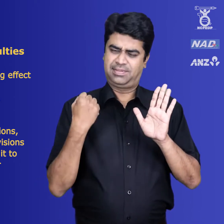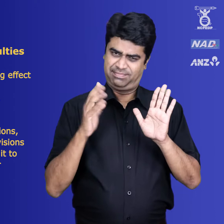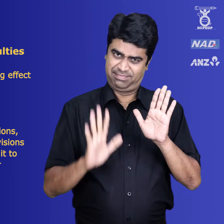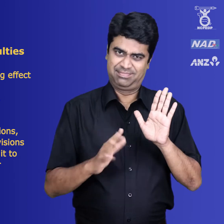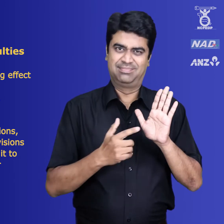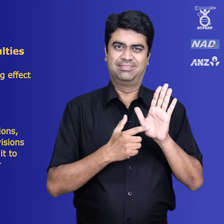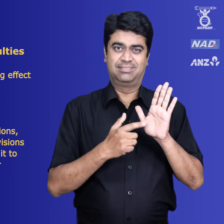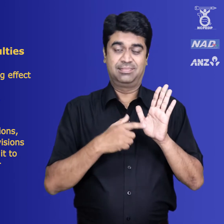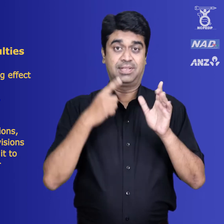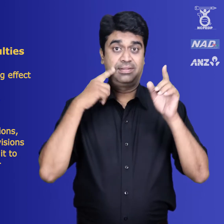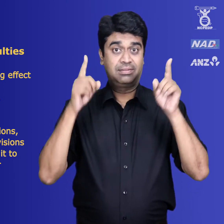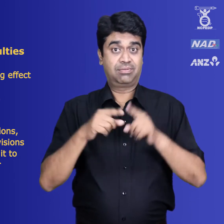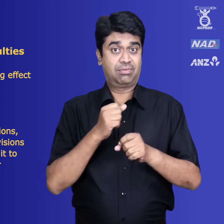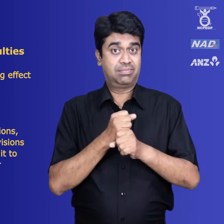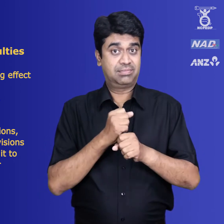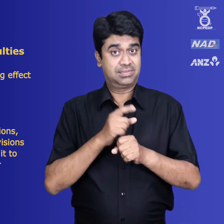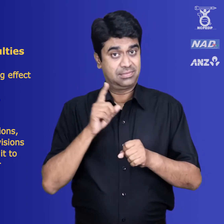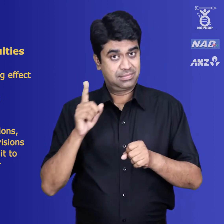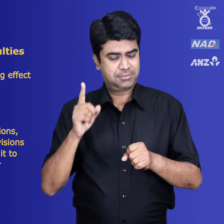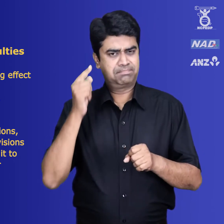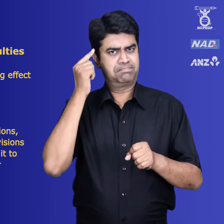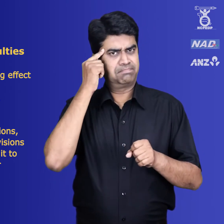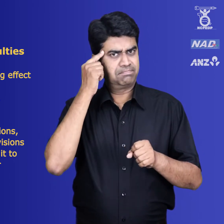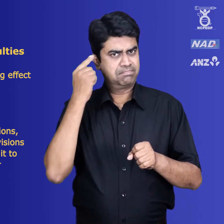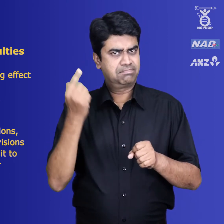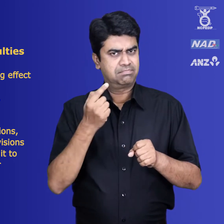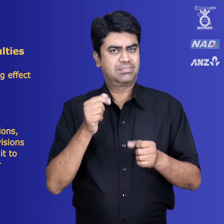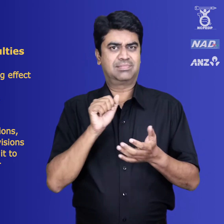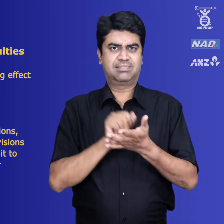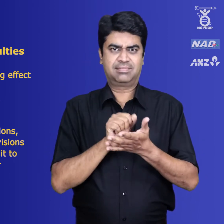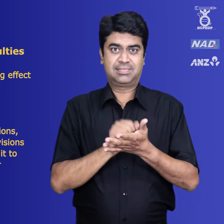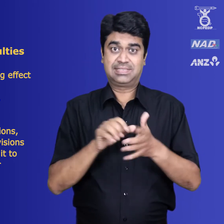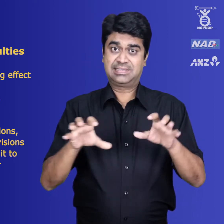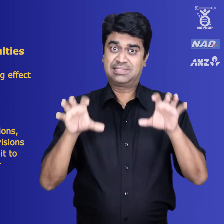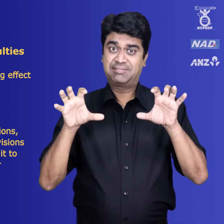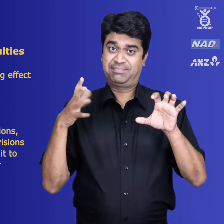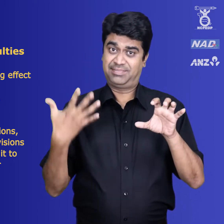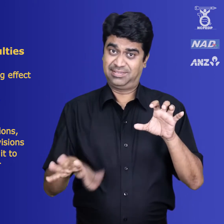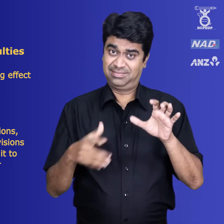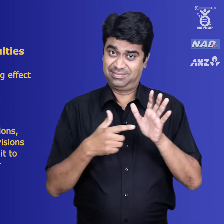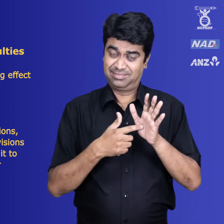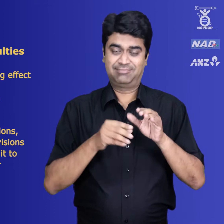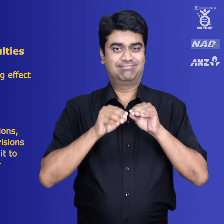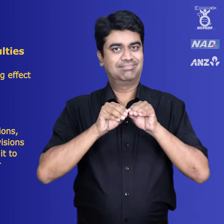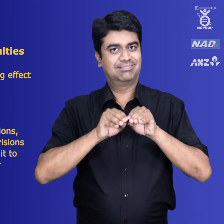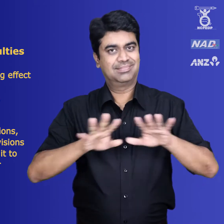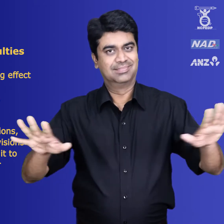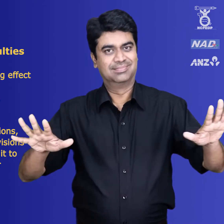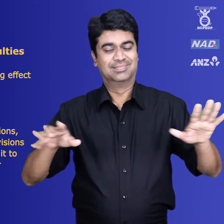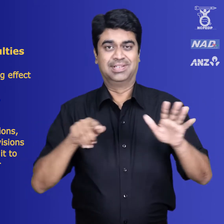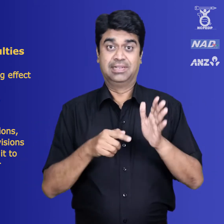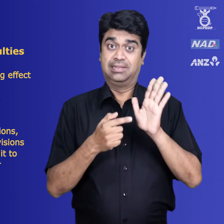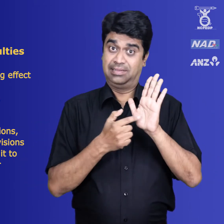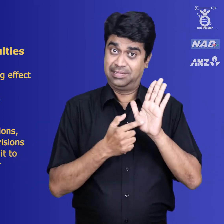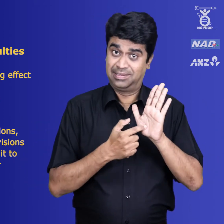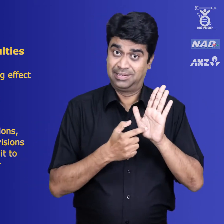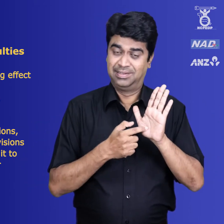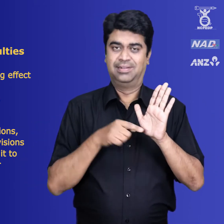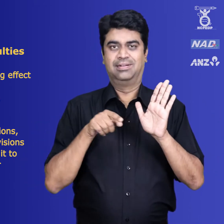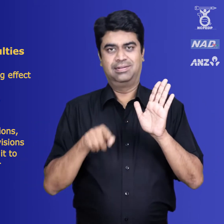may, by order published in the official gazette, make such provisions or give such